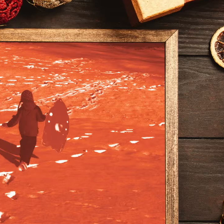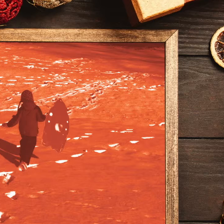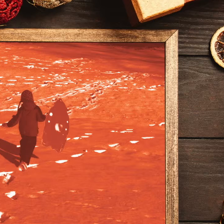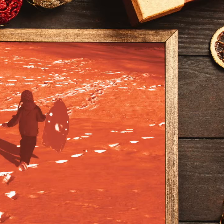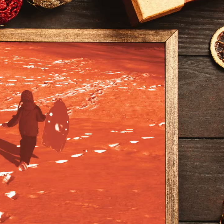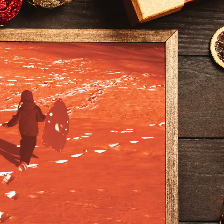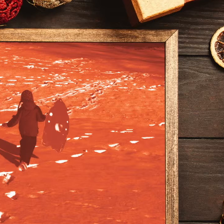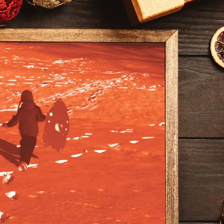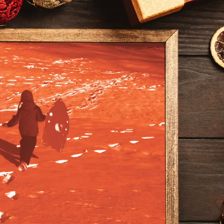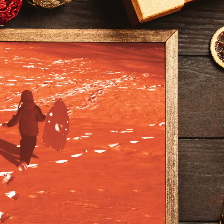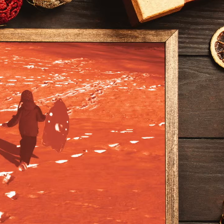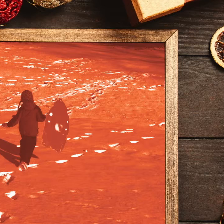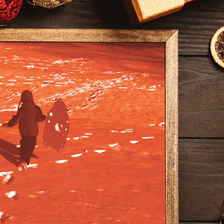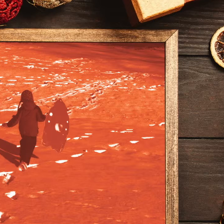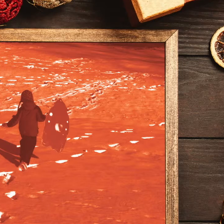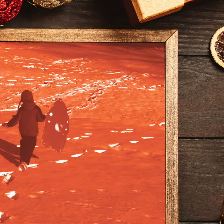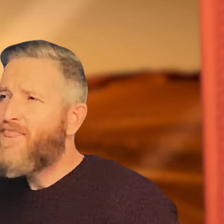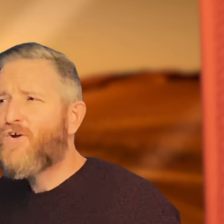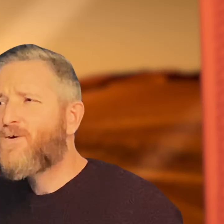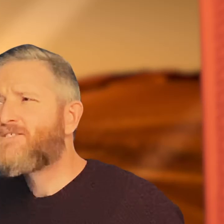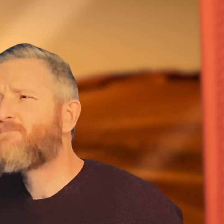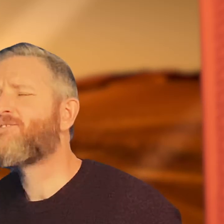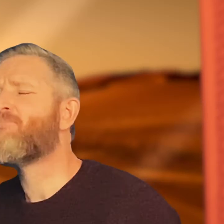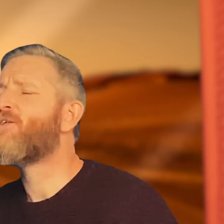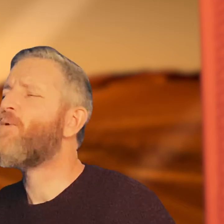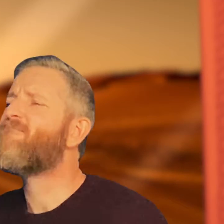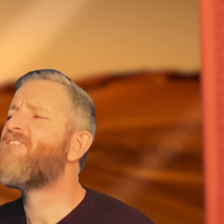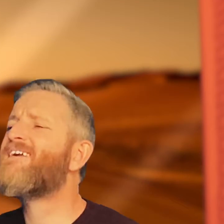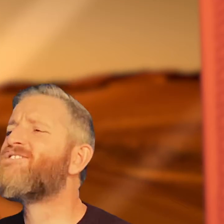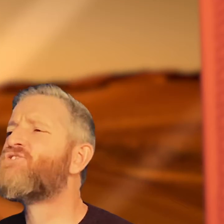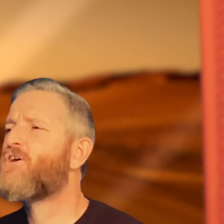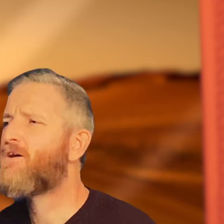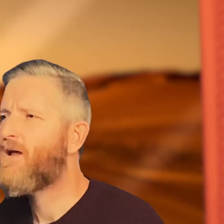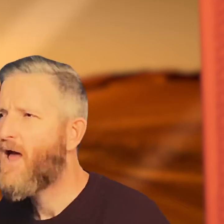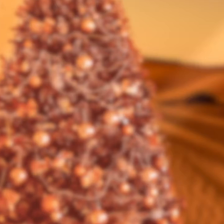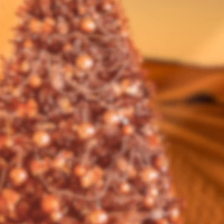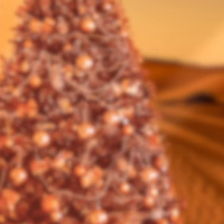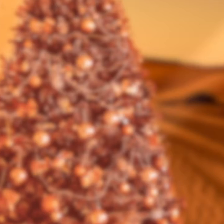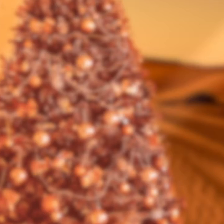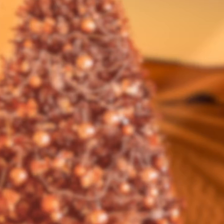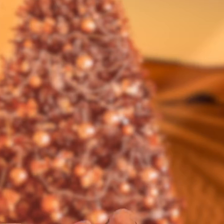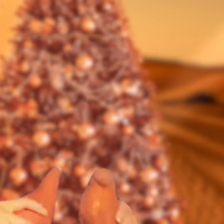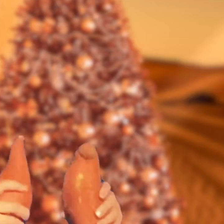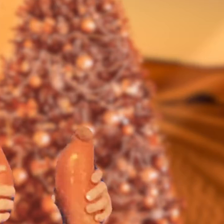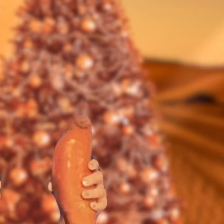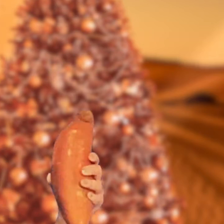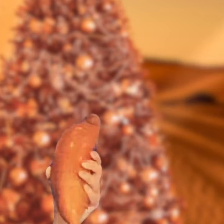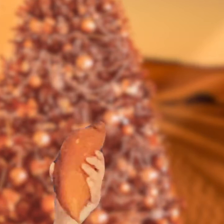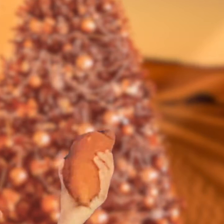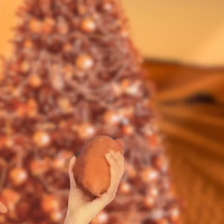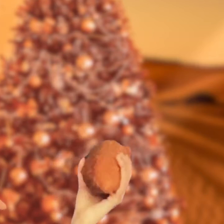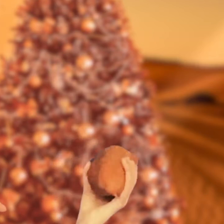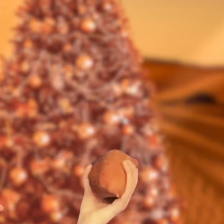sledding on the dunes. And the Christmas meal will feature sweet potatoes that we've